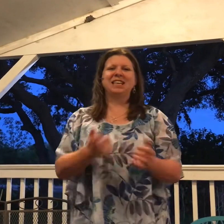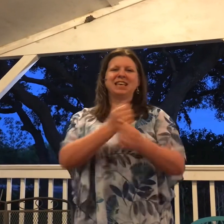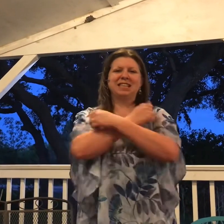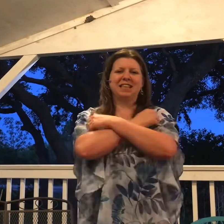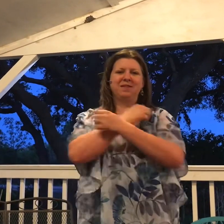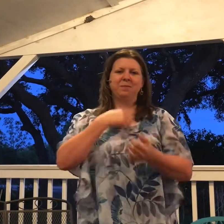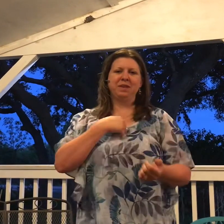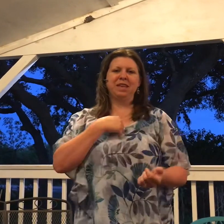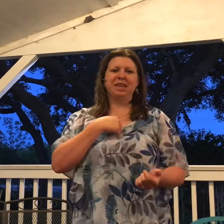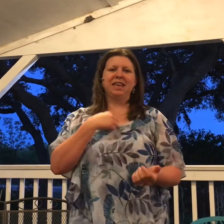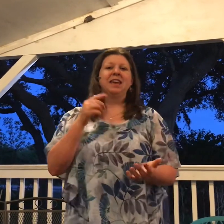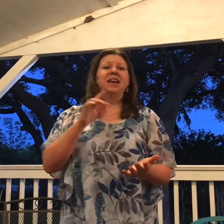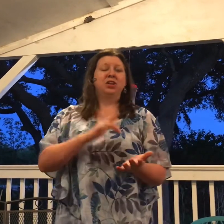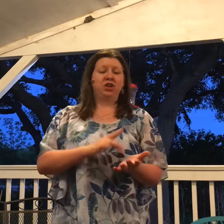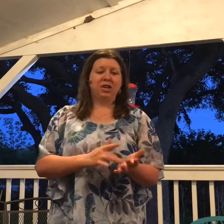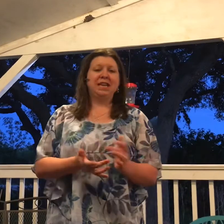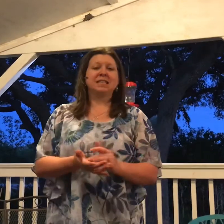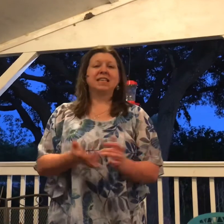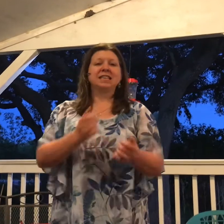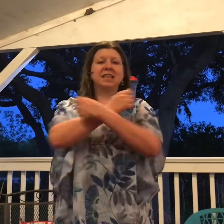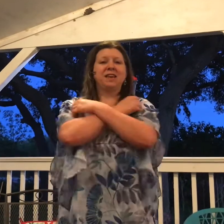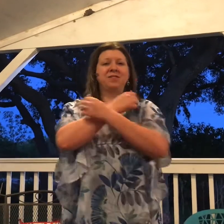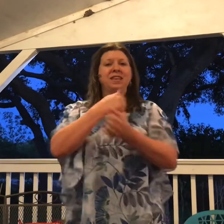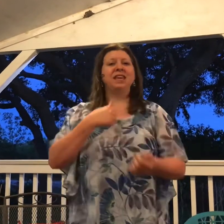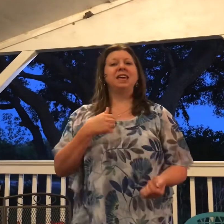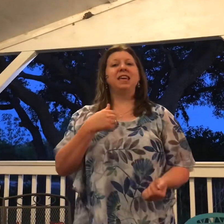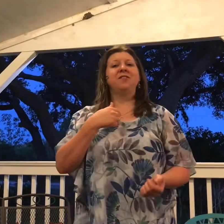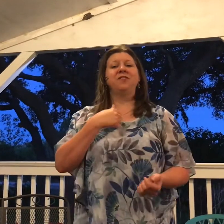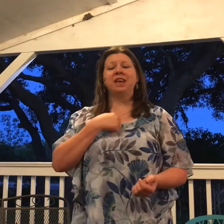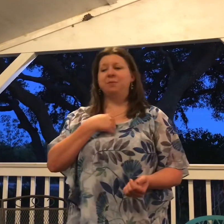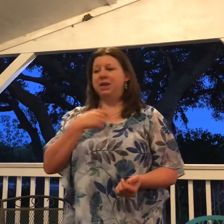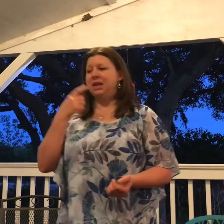Jesus loves me. Jesus loves even me.